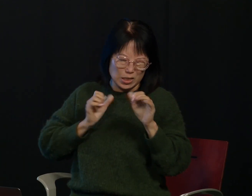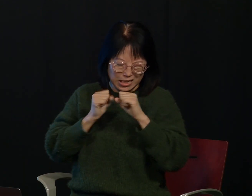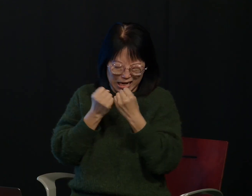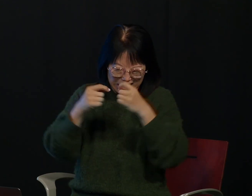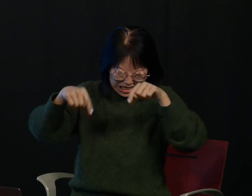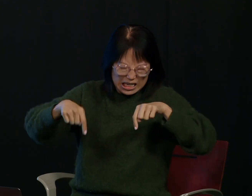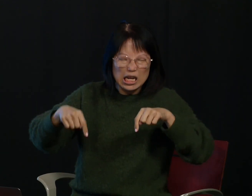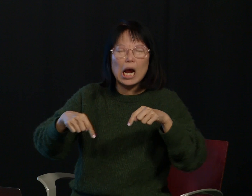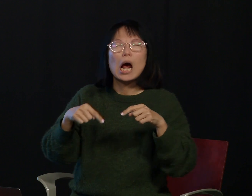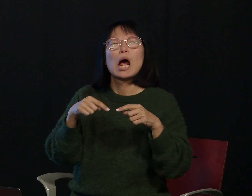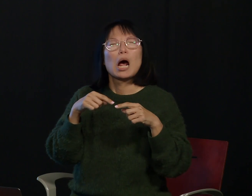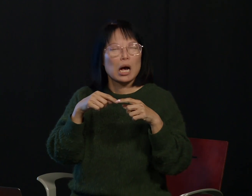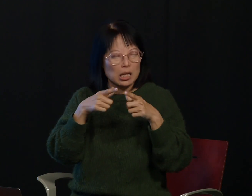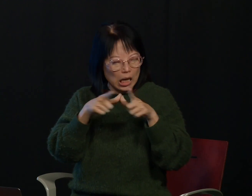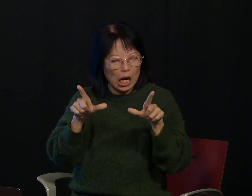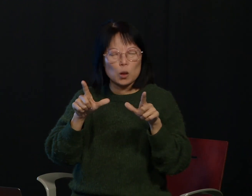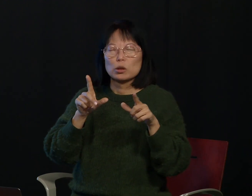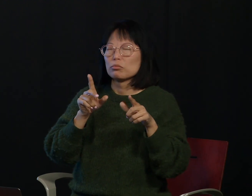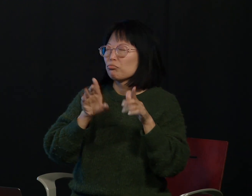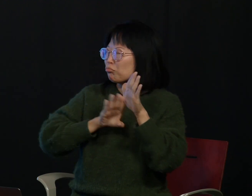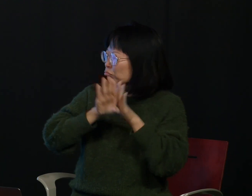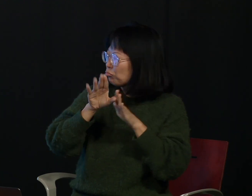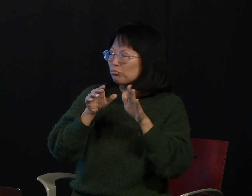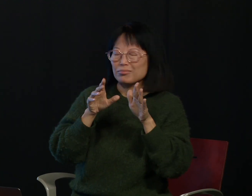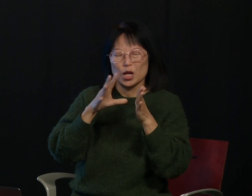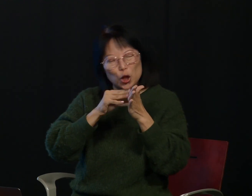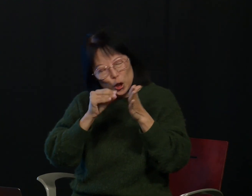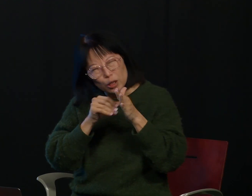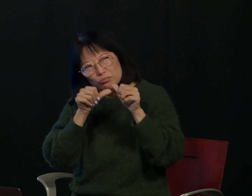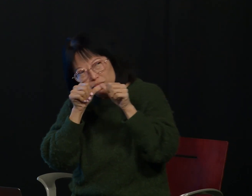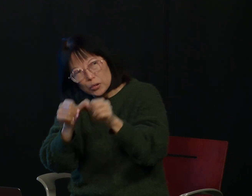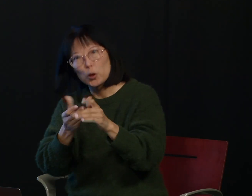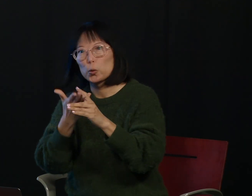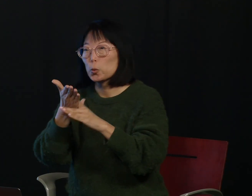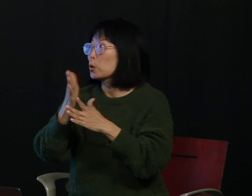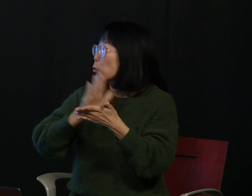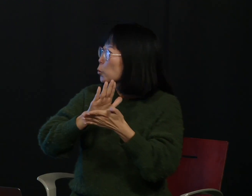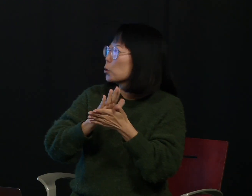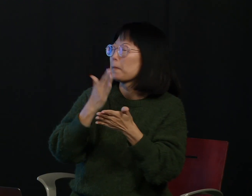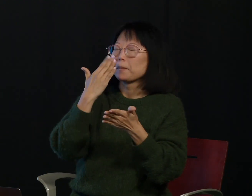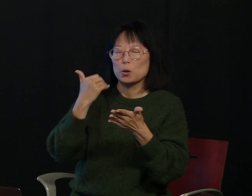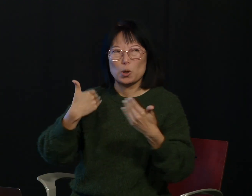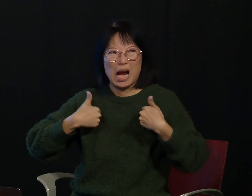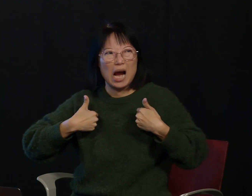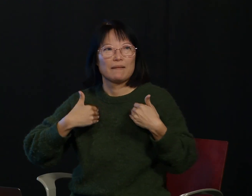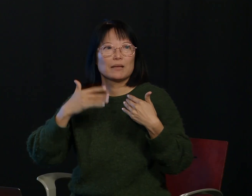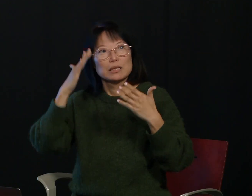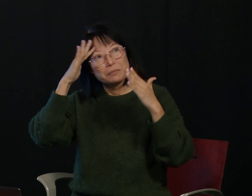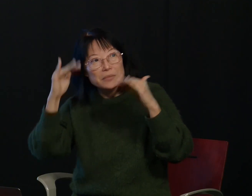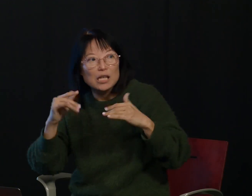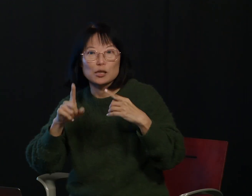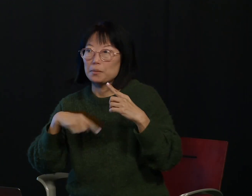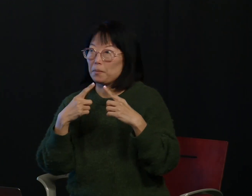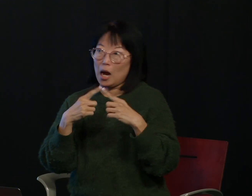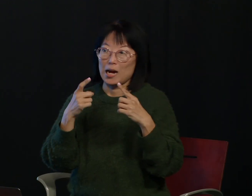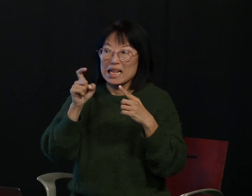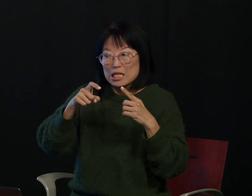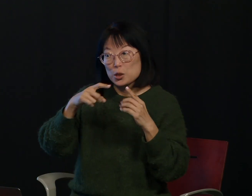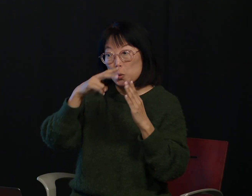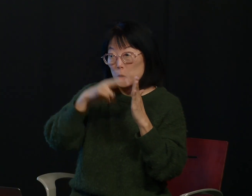society here where language is developed and learned through school. We have expectations about the needs to